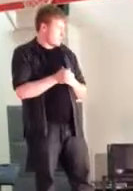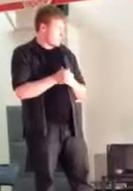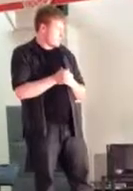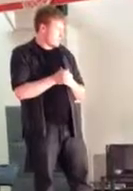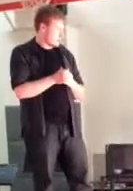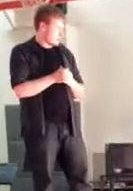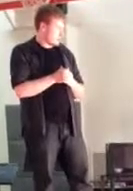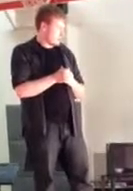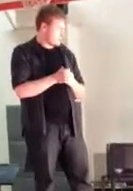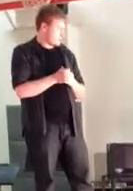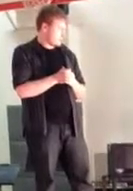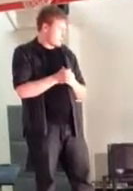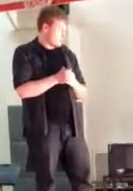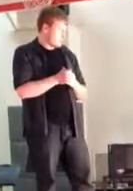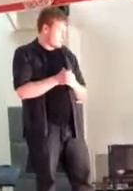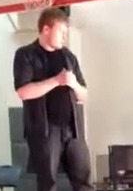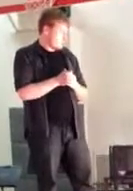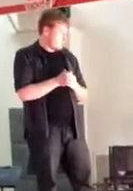everybody.